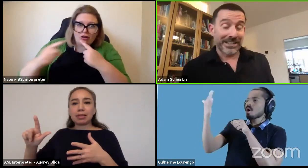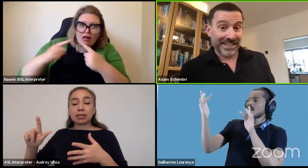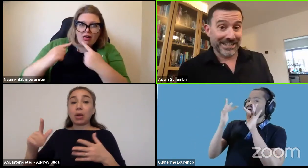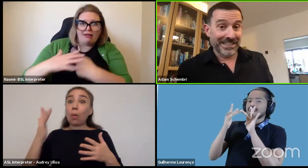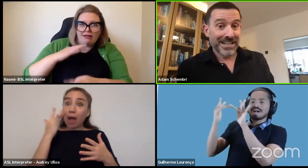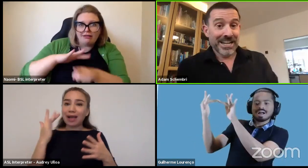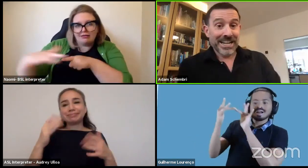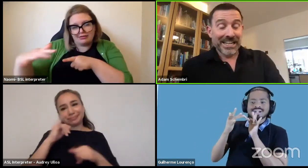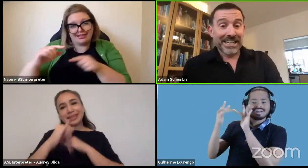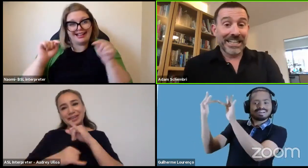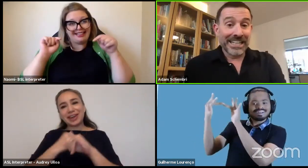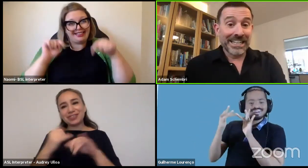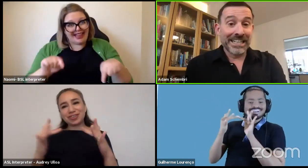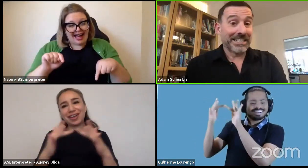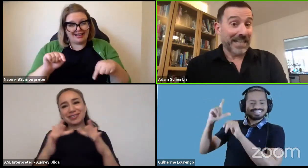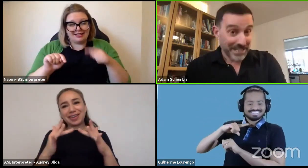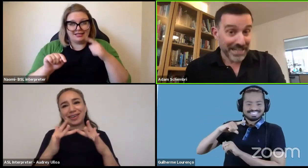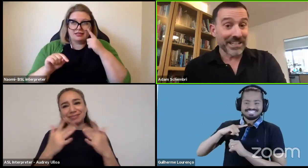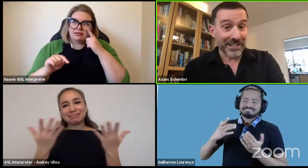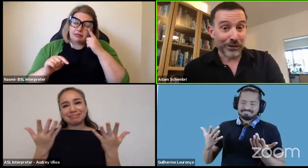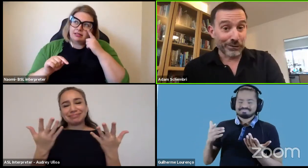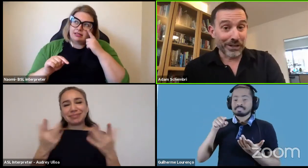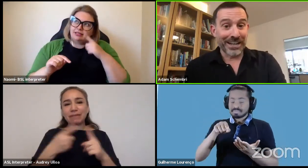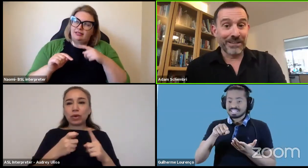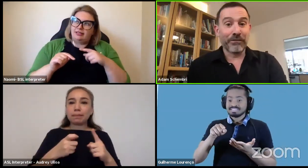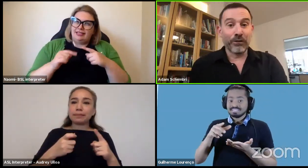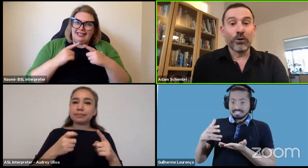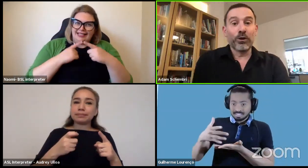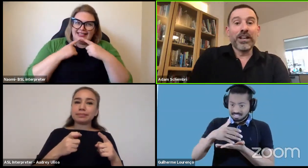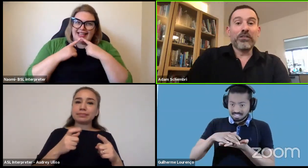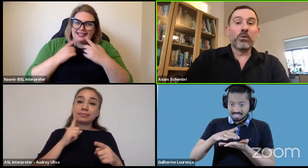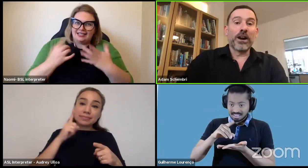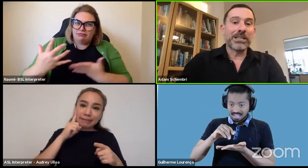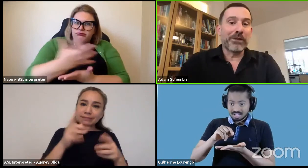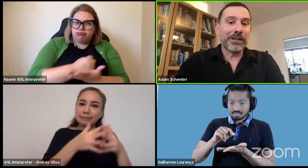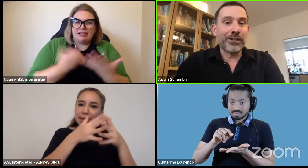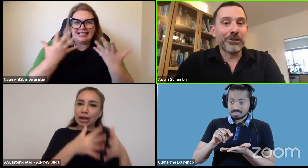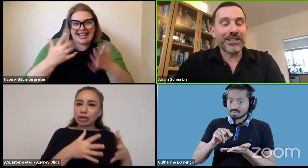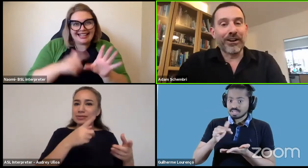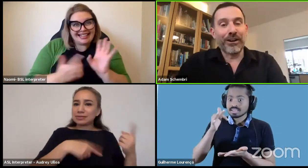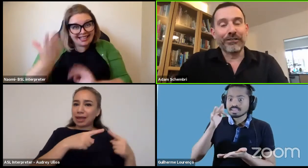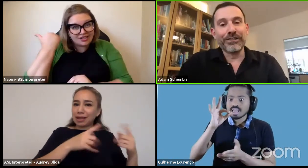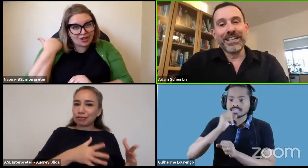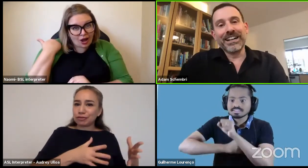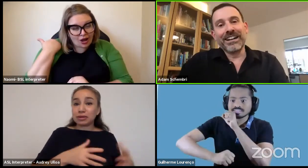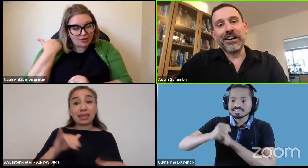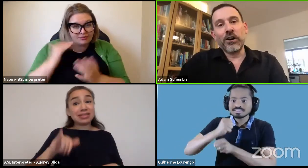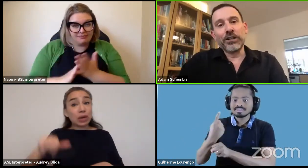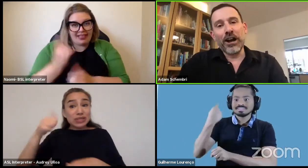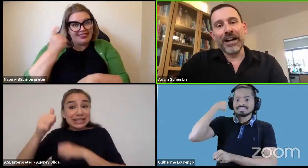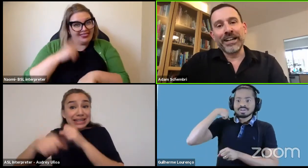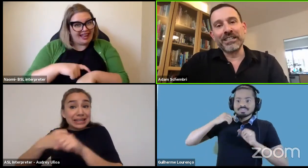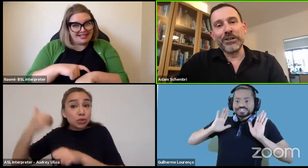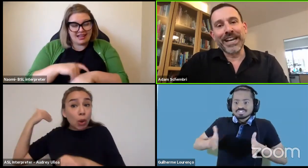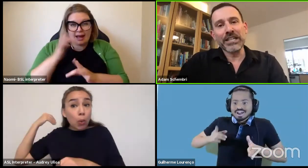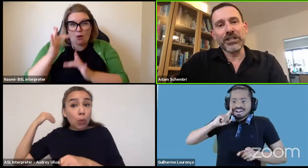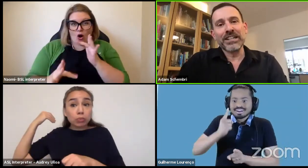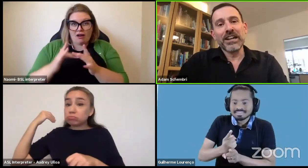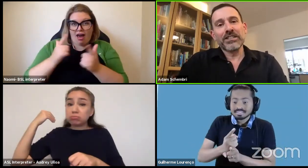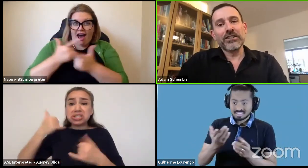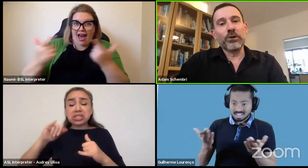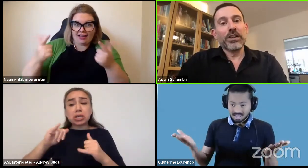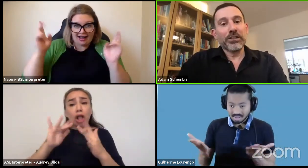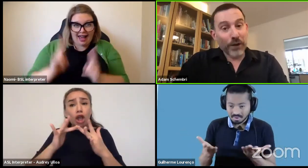was collected 10 years ago, okay, before the widespread use of online